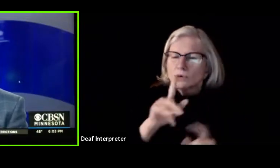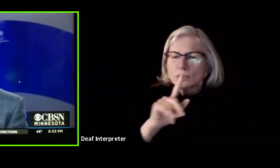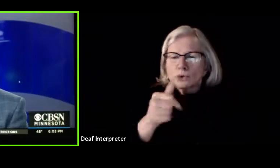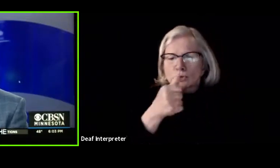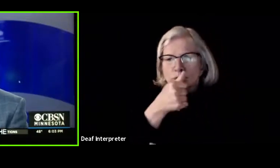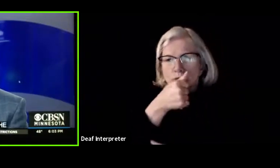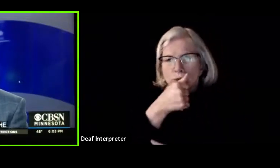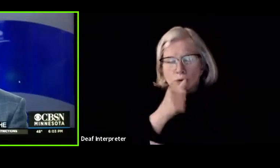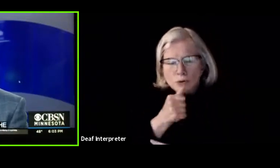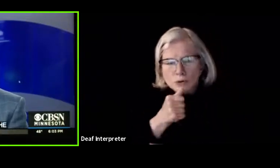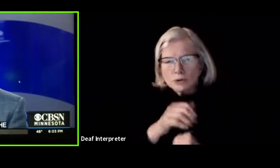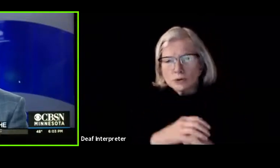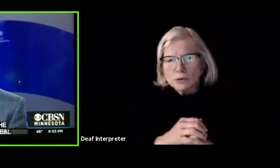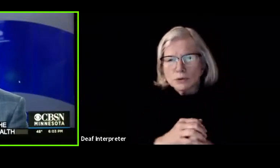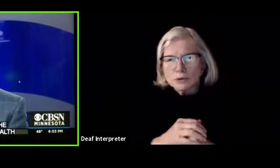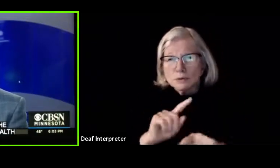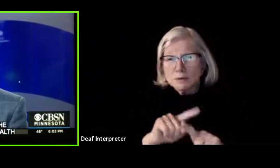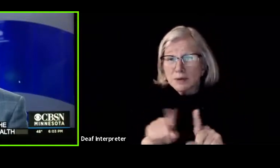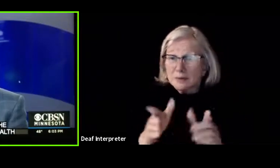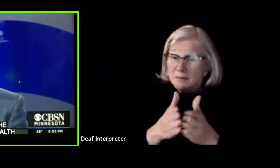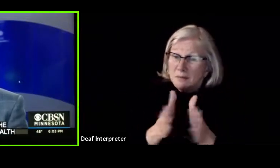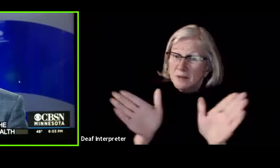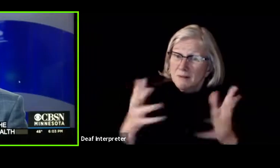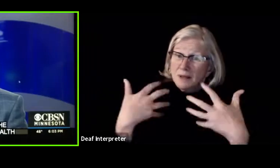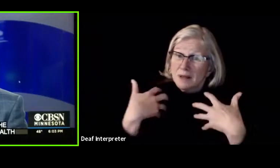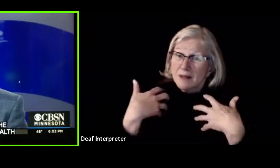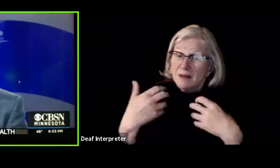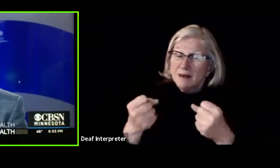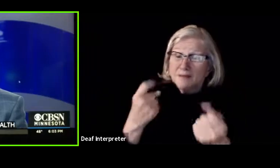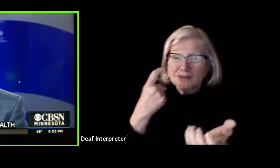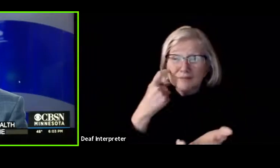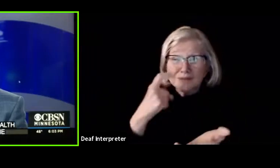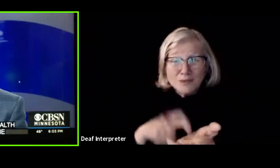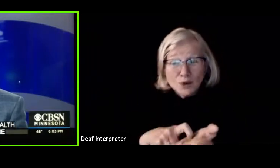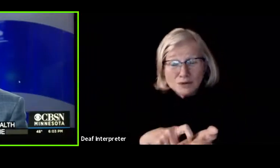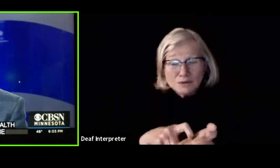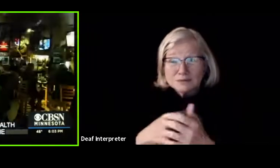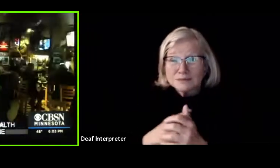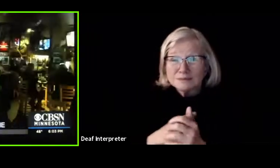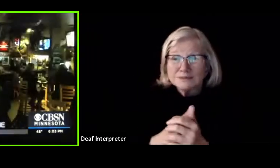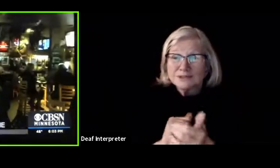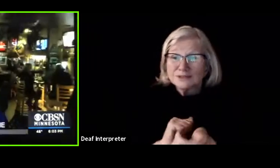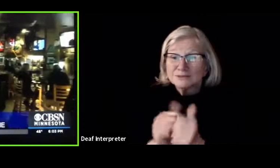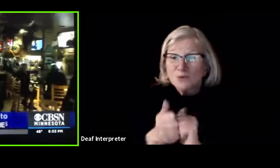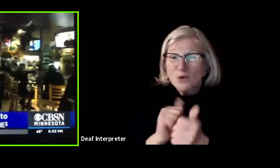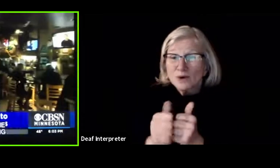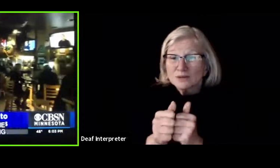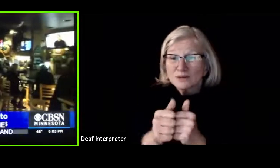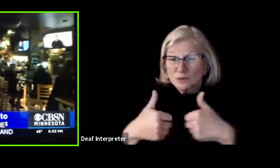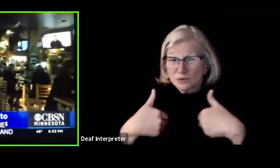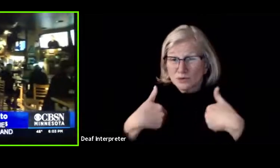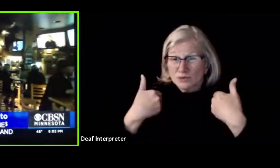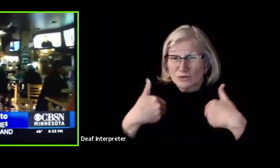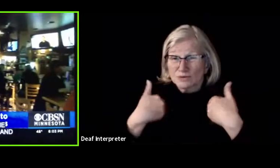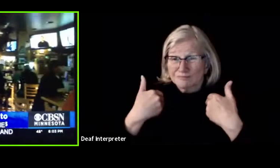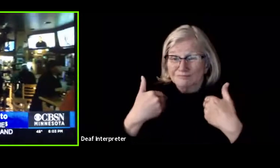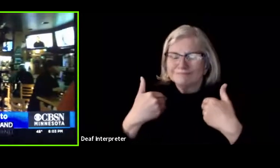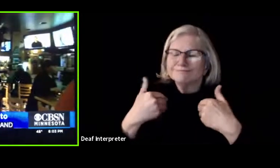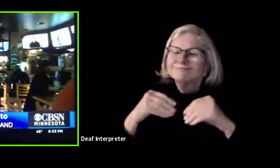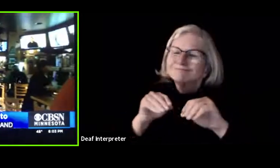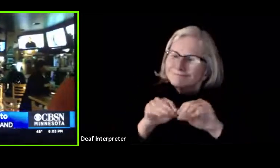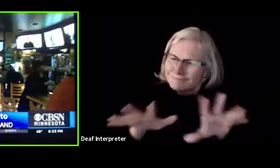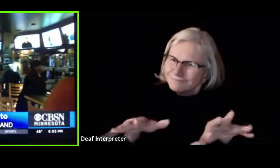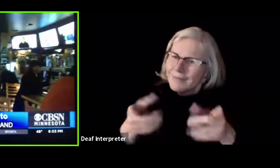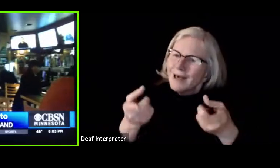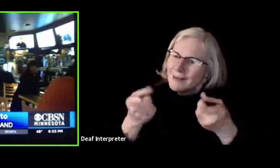with nearly 200 resulting in more than 750 cases of the virus. A Republican legislator is asking the state to